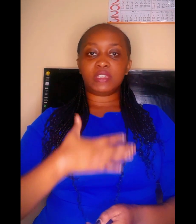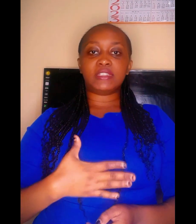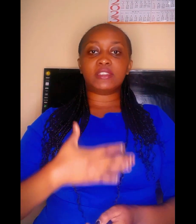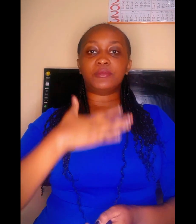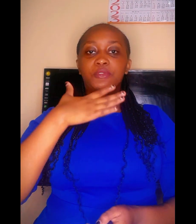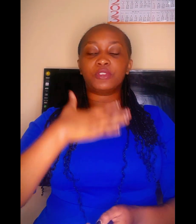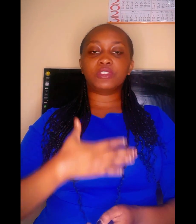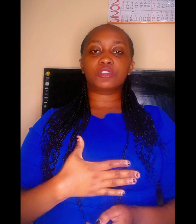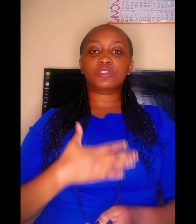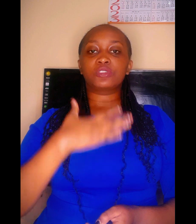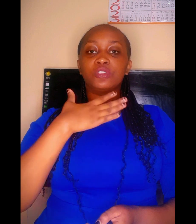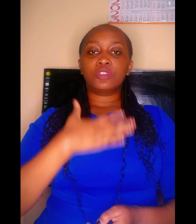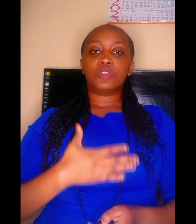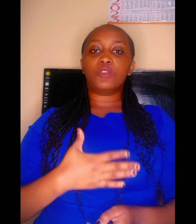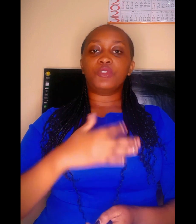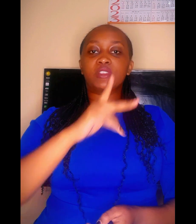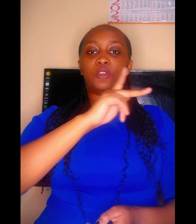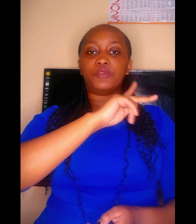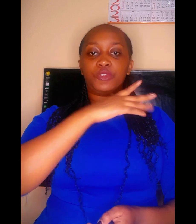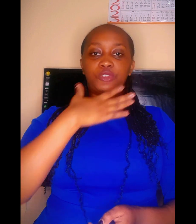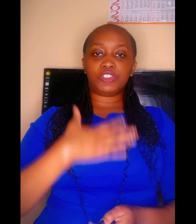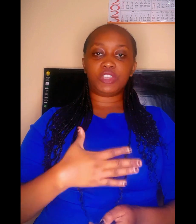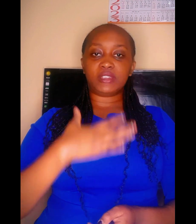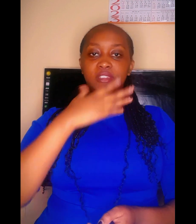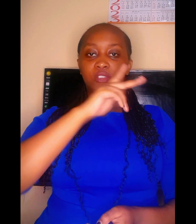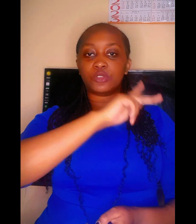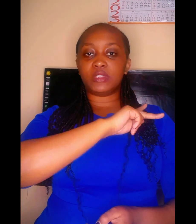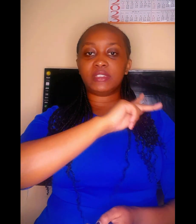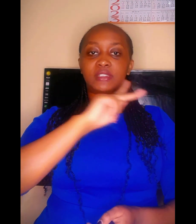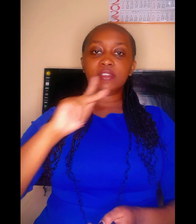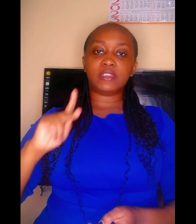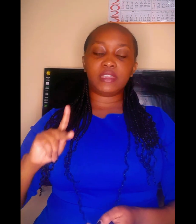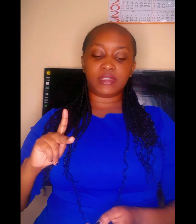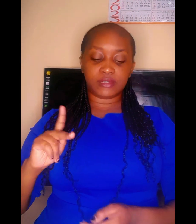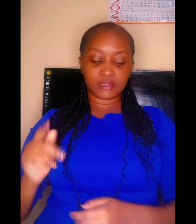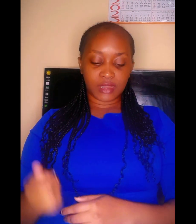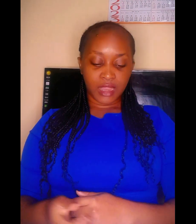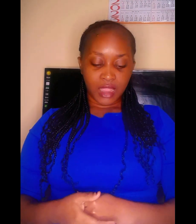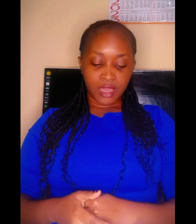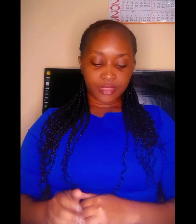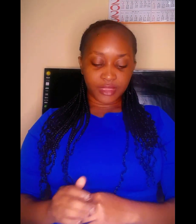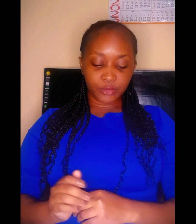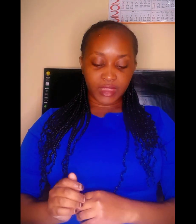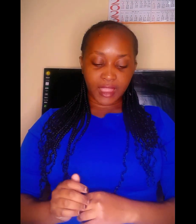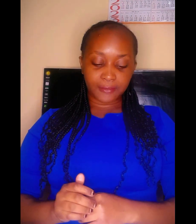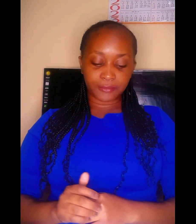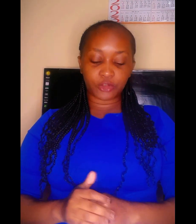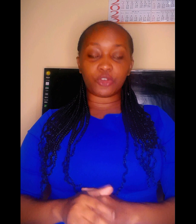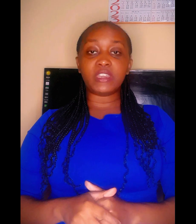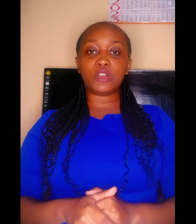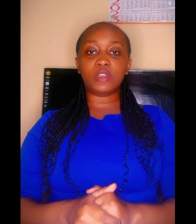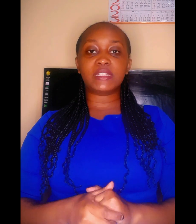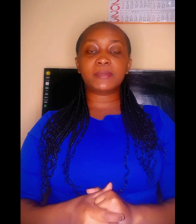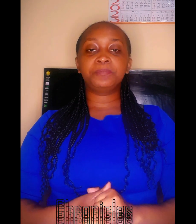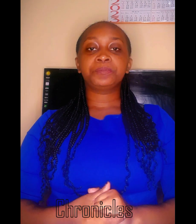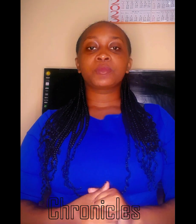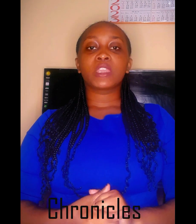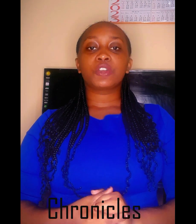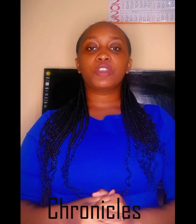is in front of your chest. So it's Kings. Then we have Chronicles.